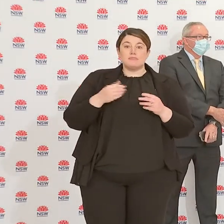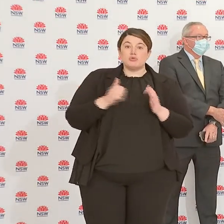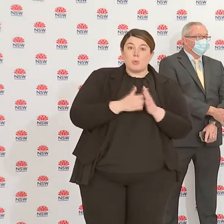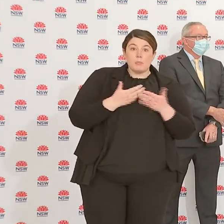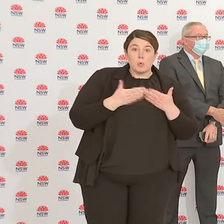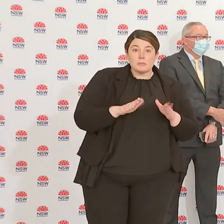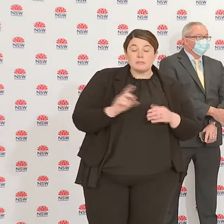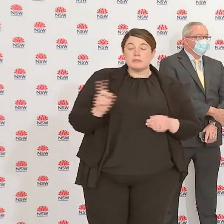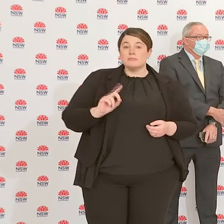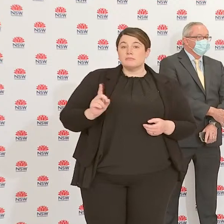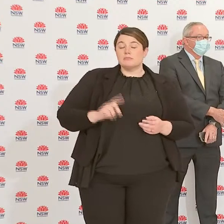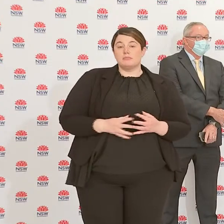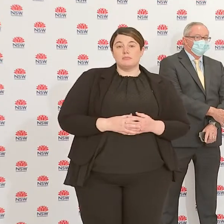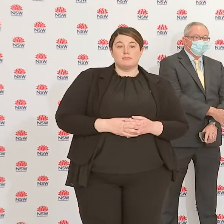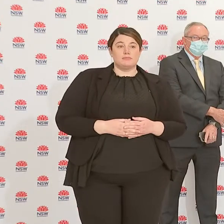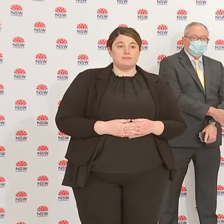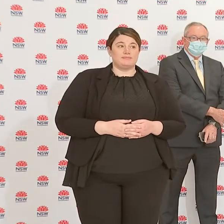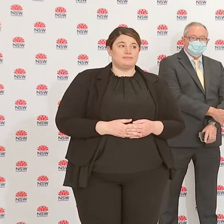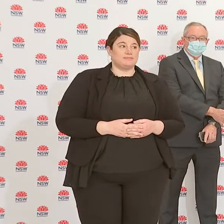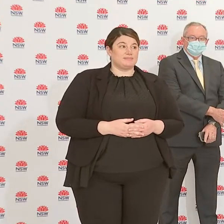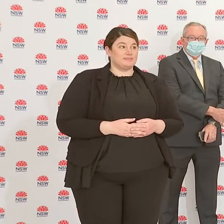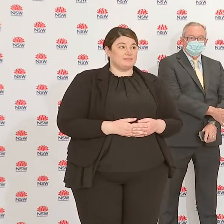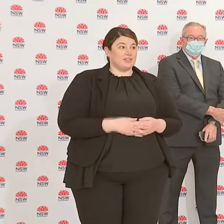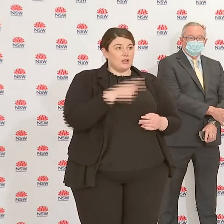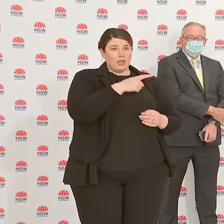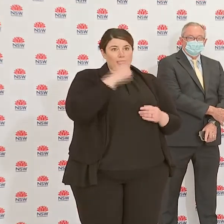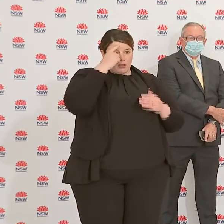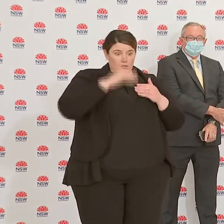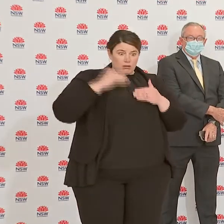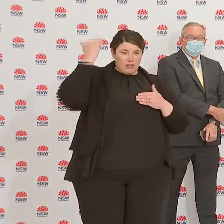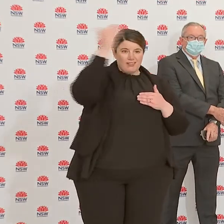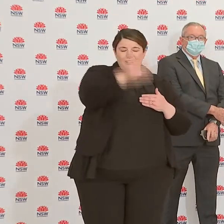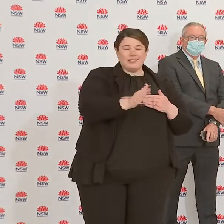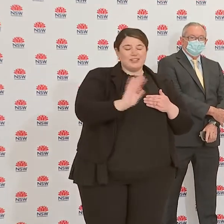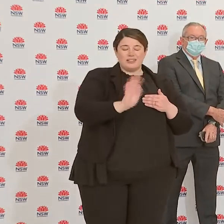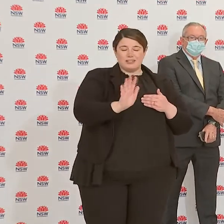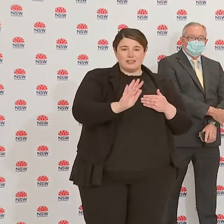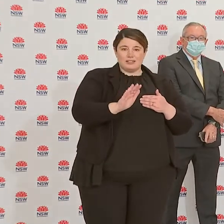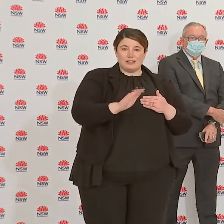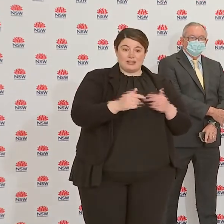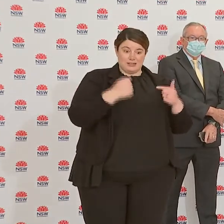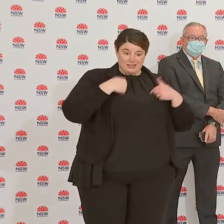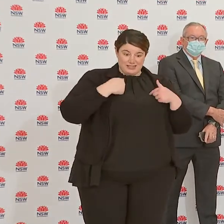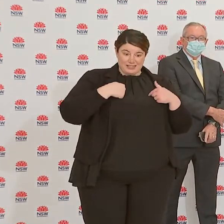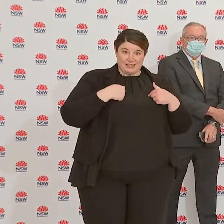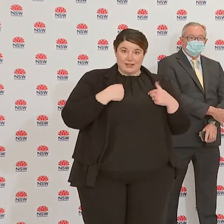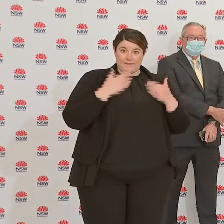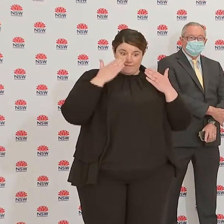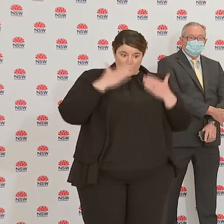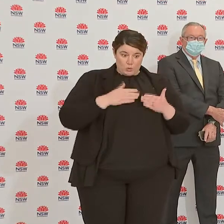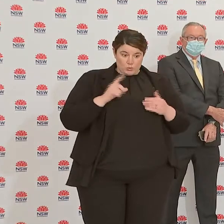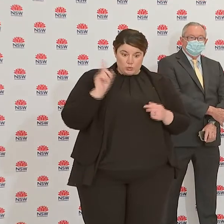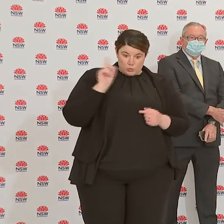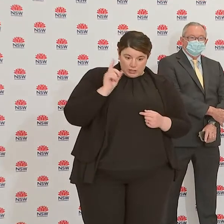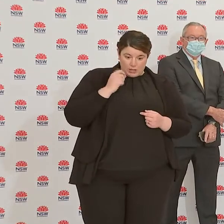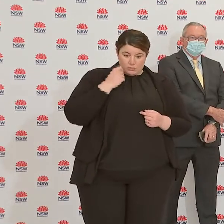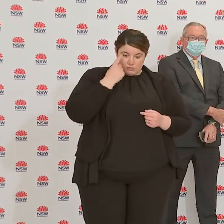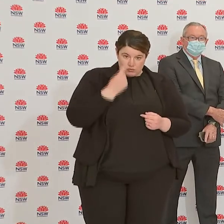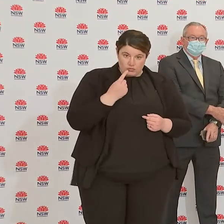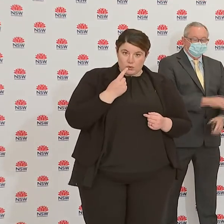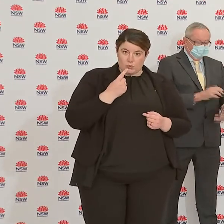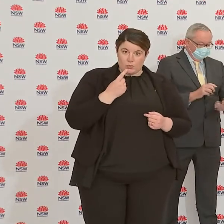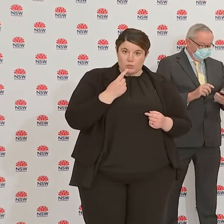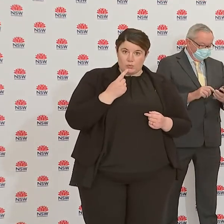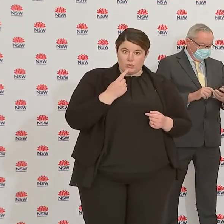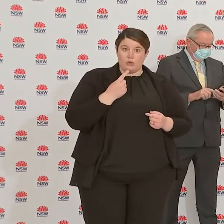heading? Look, I think it's all too premature. Can I just say, myself and the team are just focused on breaking the back of